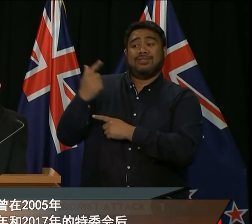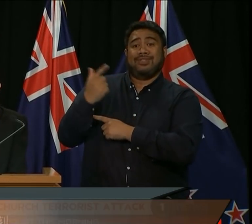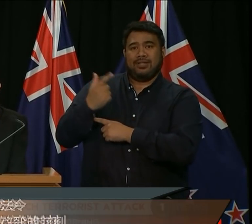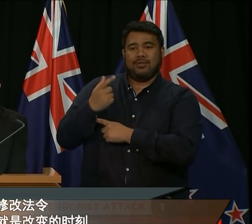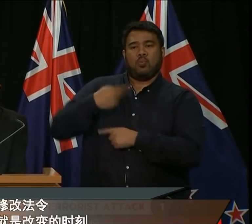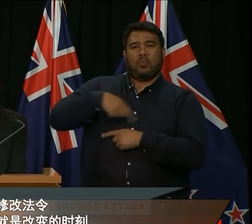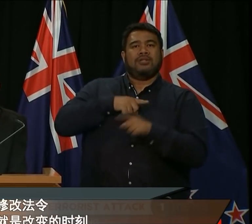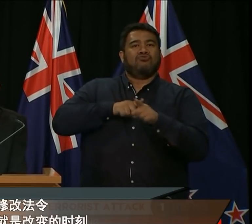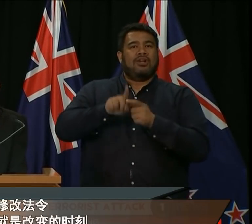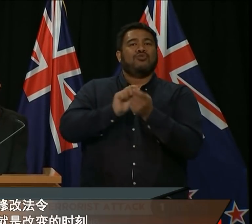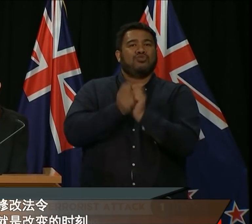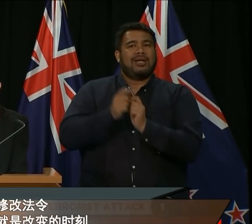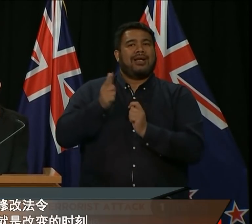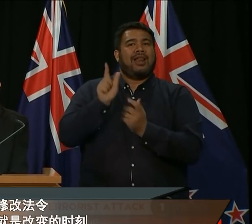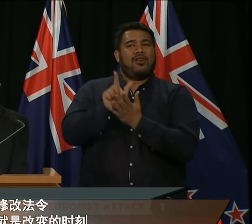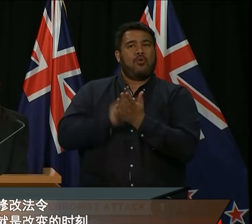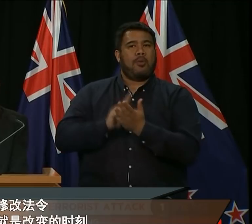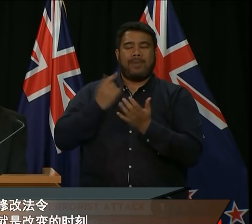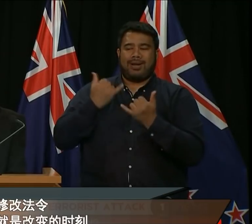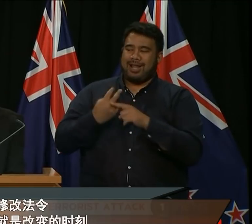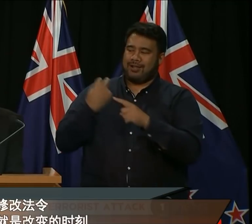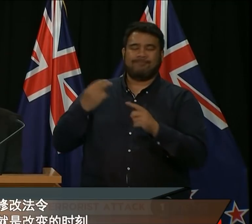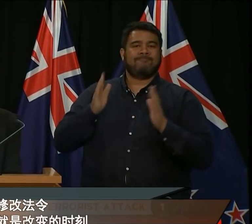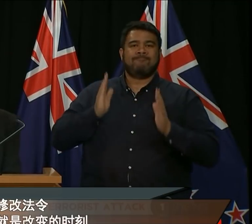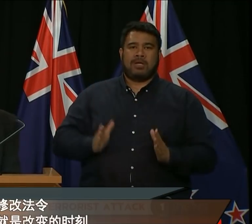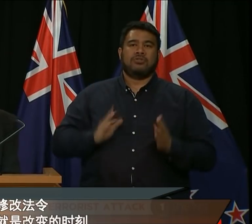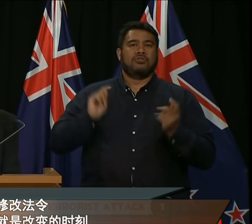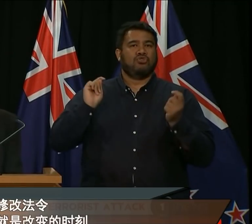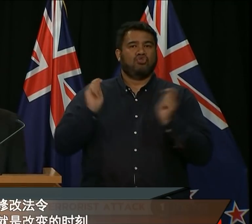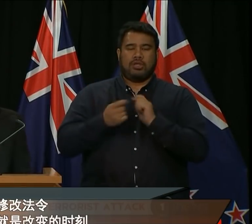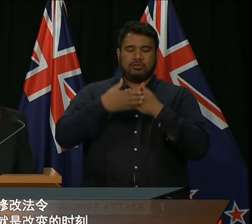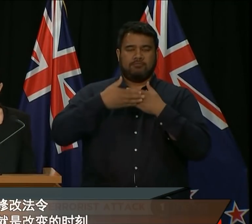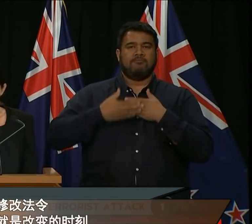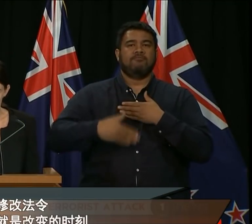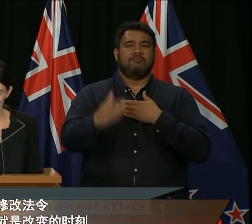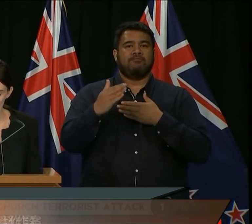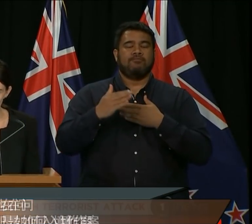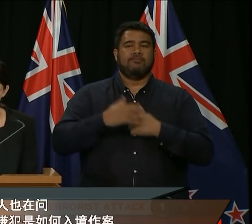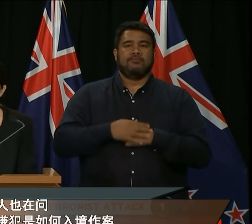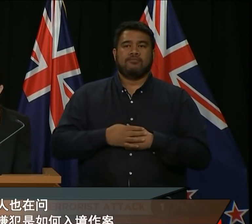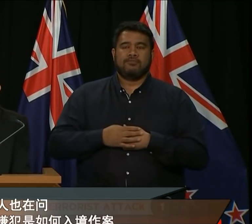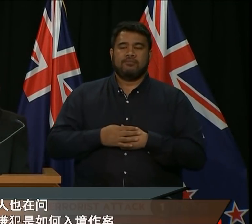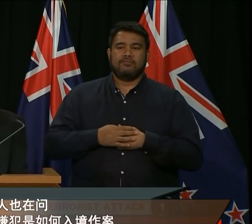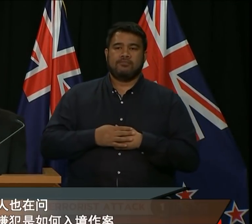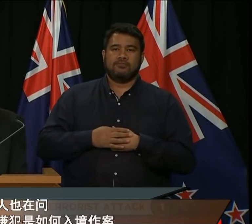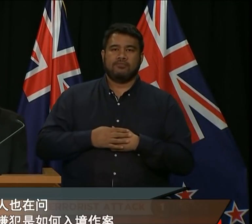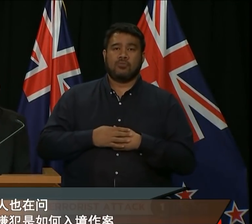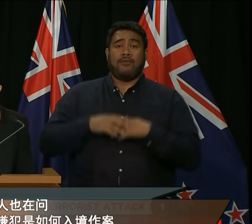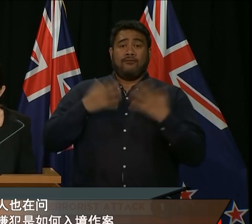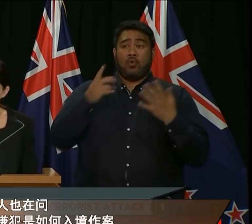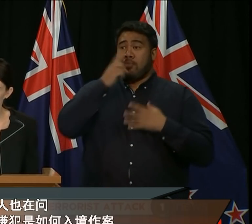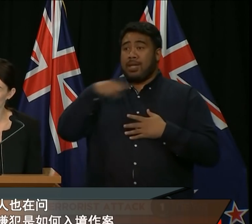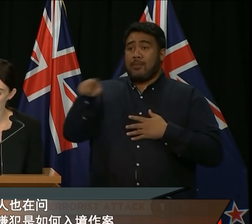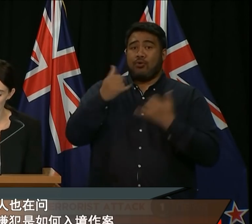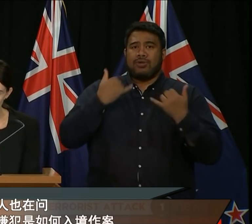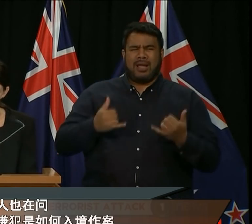2017. Now is the time for change. There are obviously questions being asked of how this person